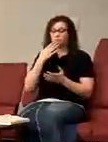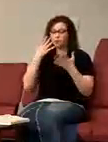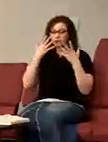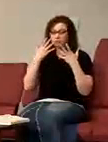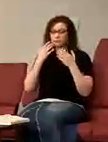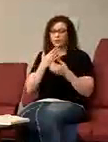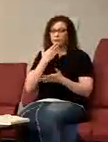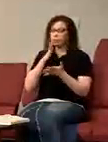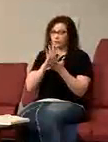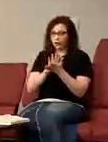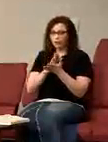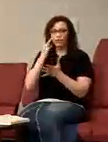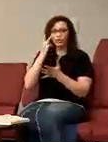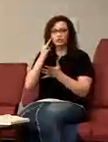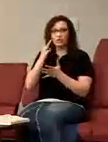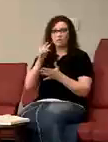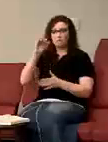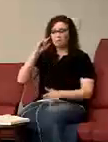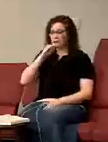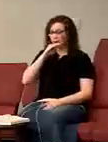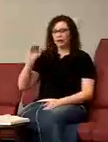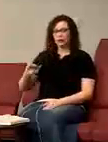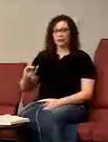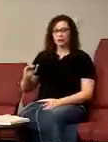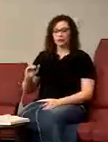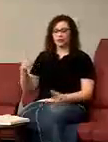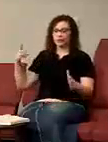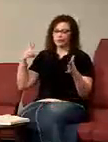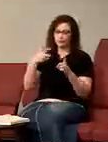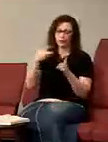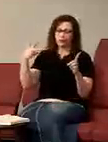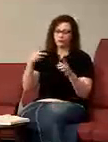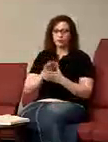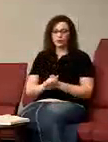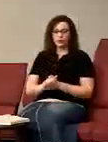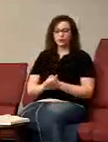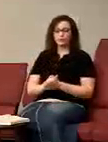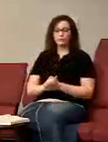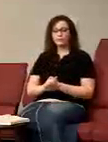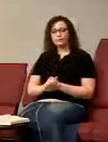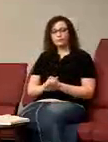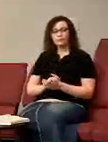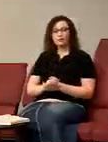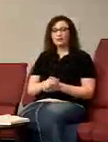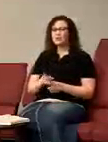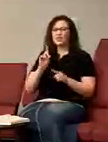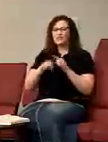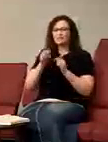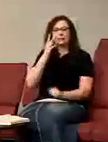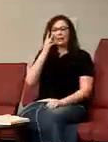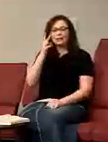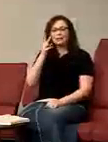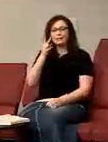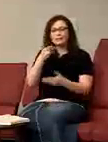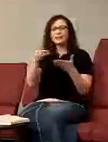over. I mean, that would be terrible. And then she would say, give me your hand, you know? But she can't see that stuff. And we don't see the